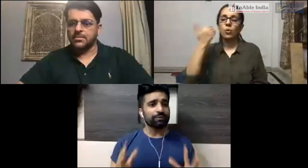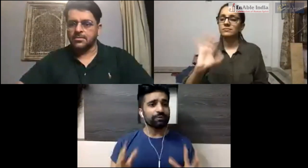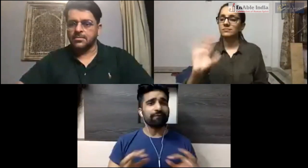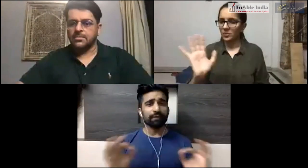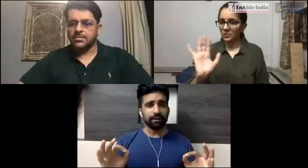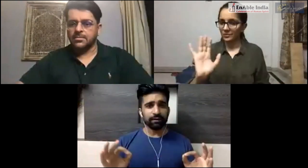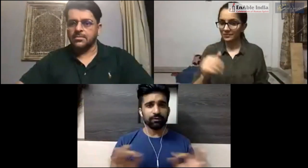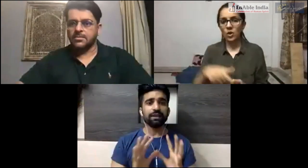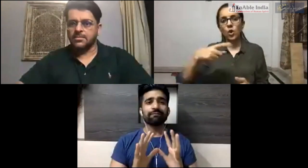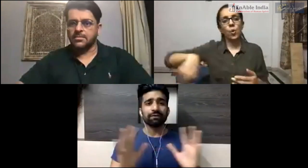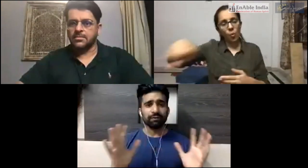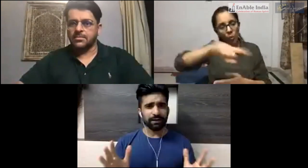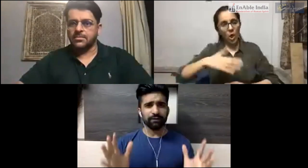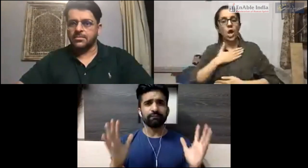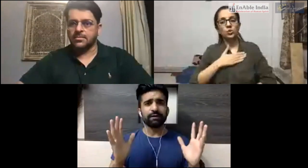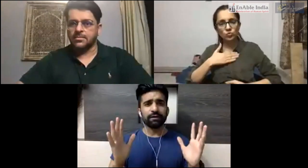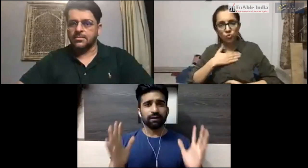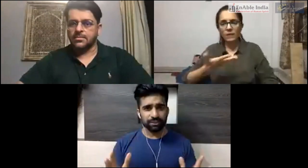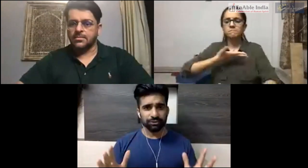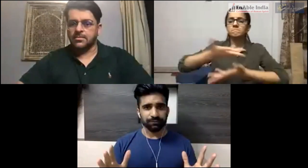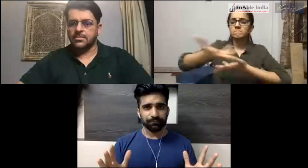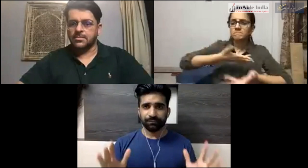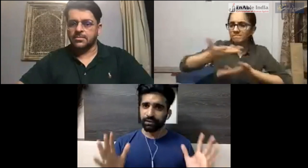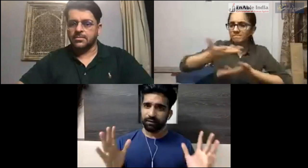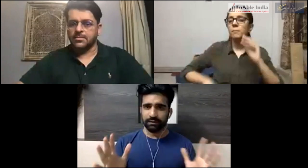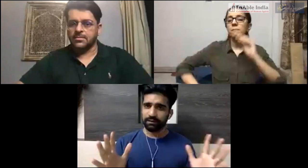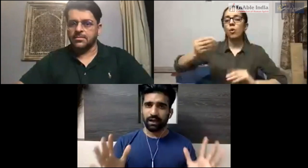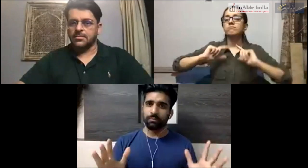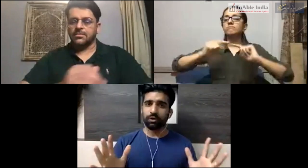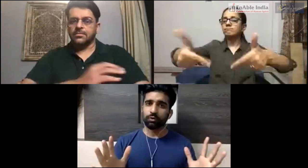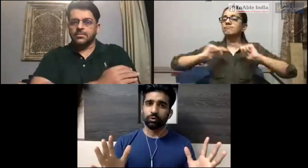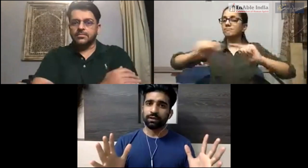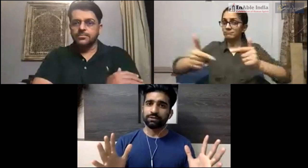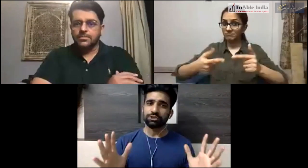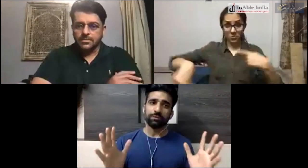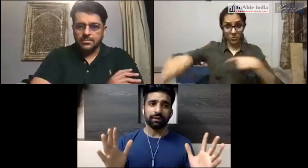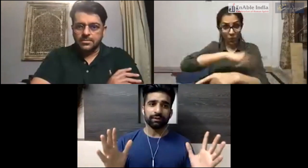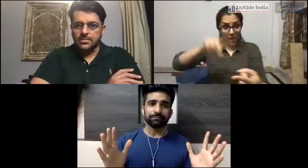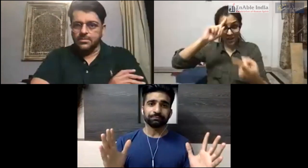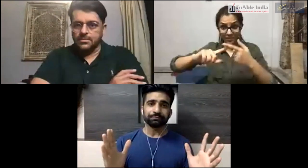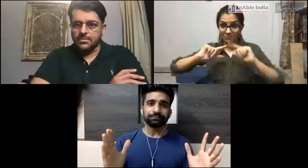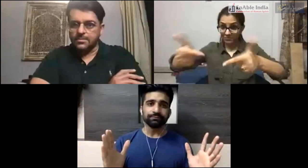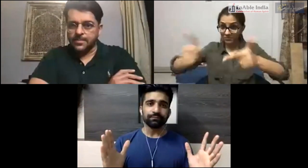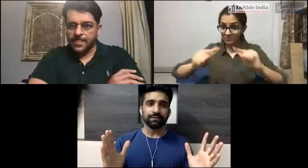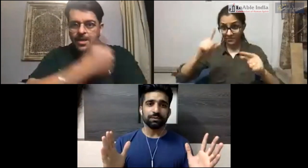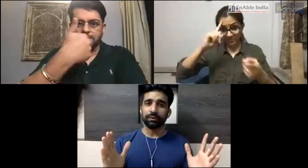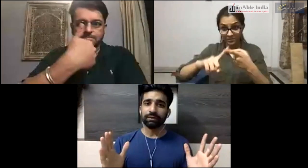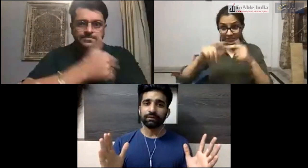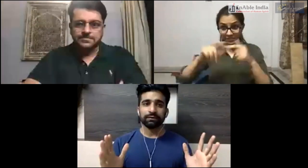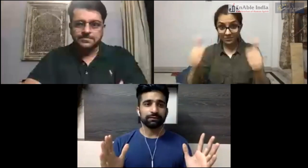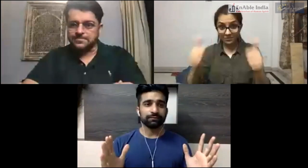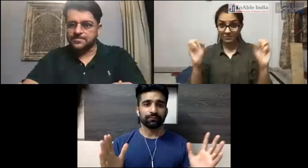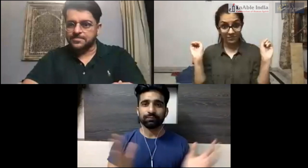We will have fun. We'll have interactive session. Are we all cool with that? Shall we begin? Shall we